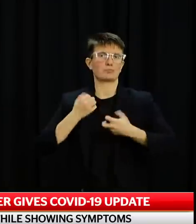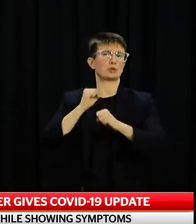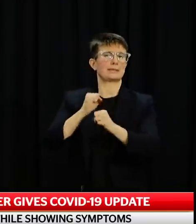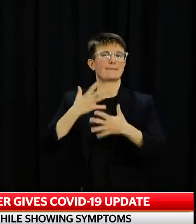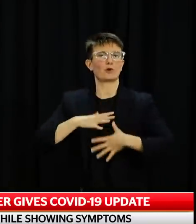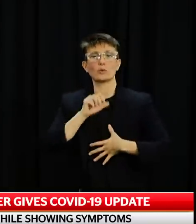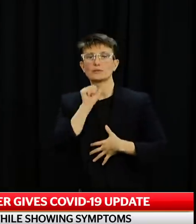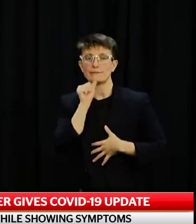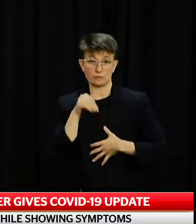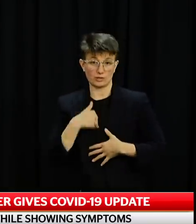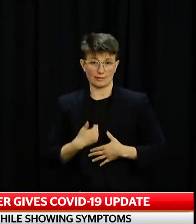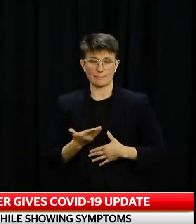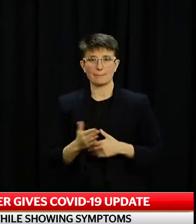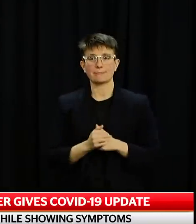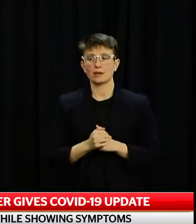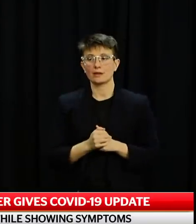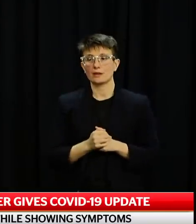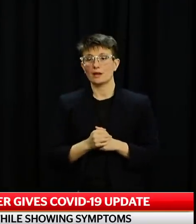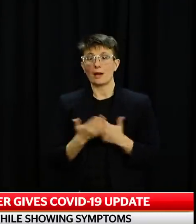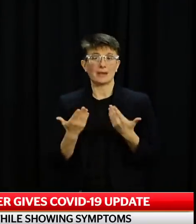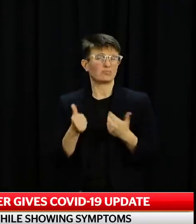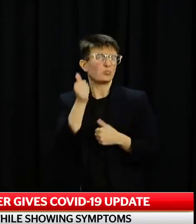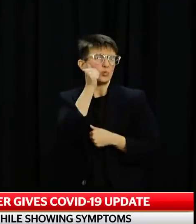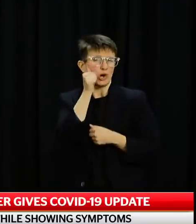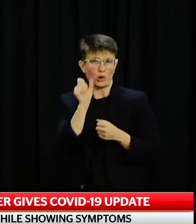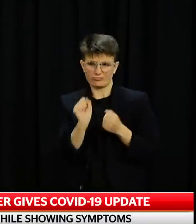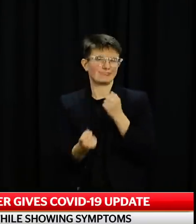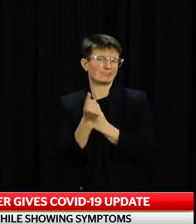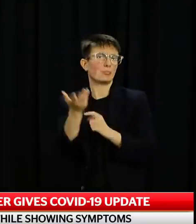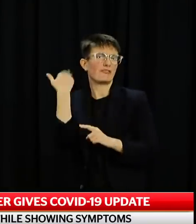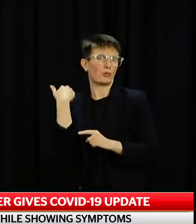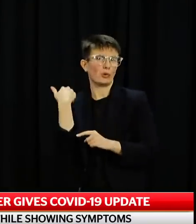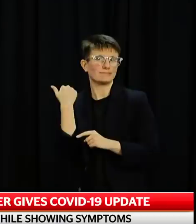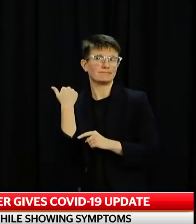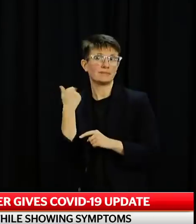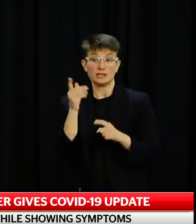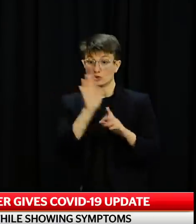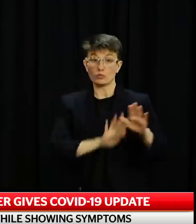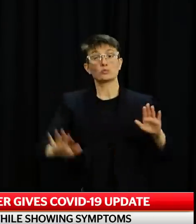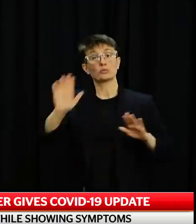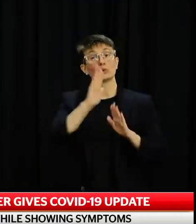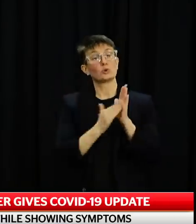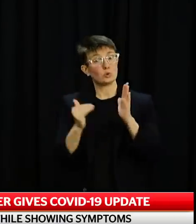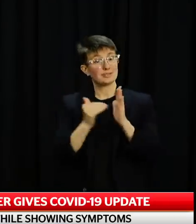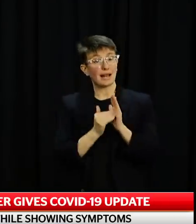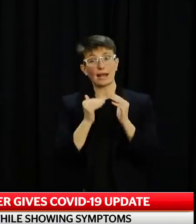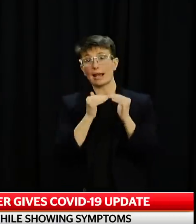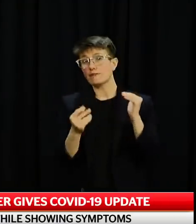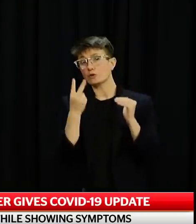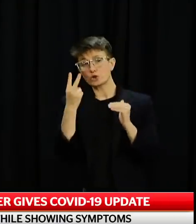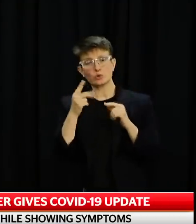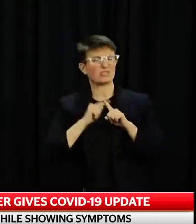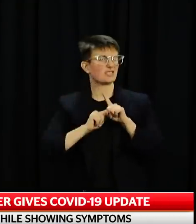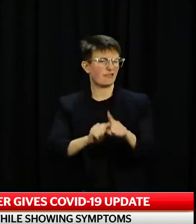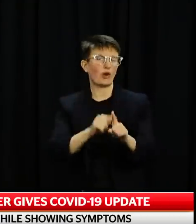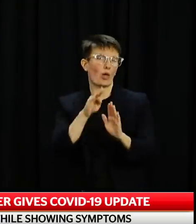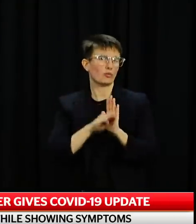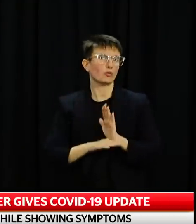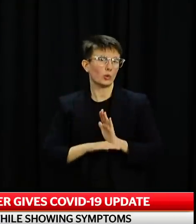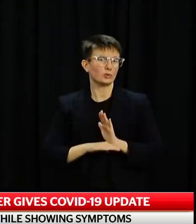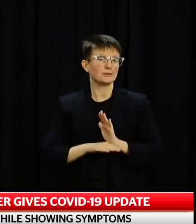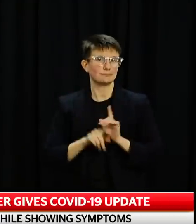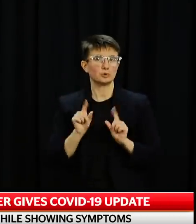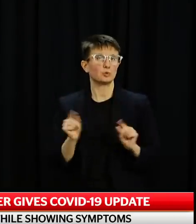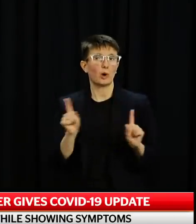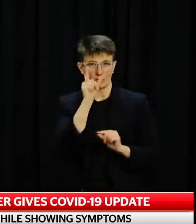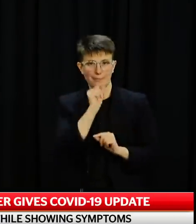hopefully there's a strong community willingness to abide by the restrictions of Alert Level 2. I'm happy to take any questions. There will be community